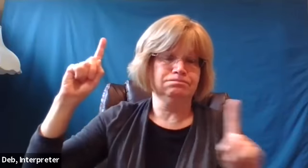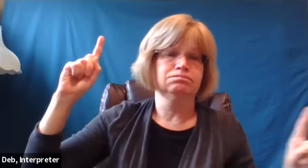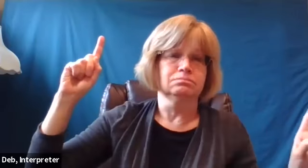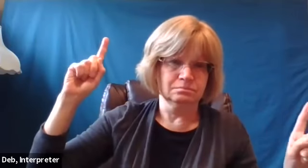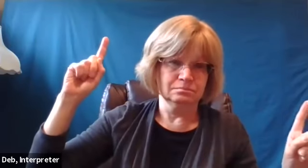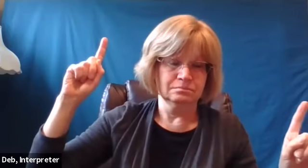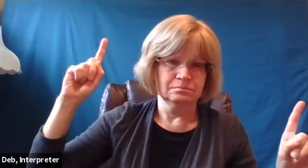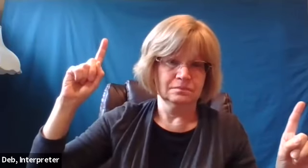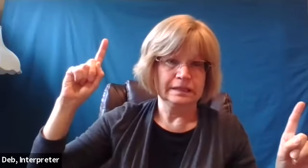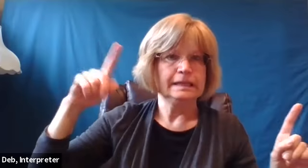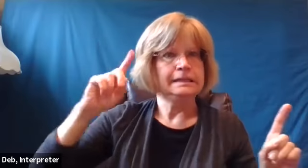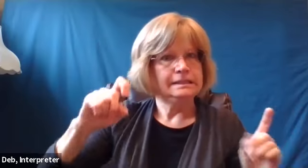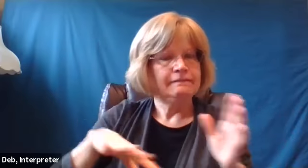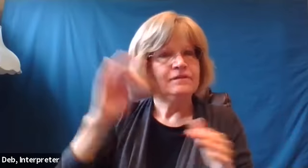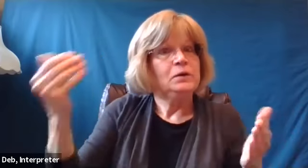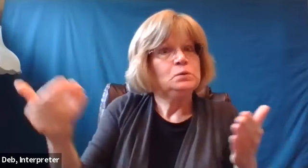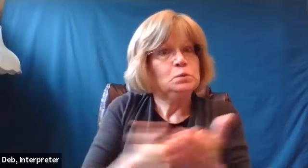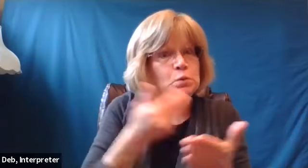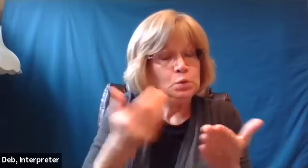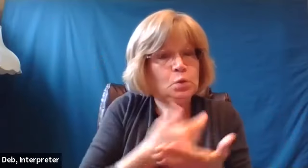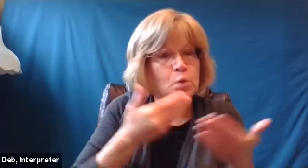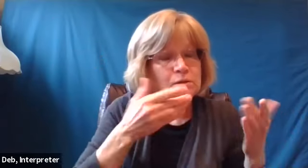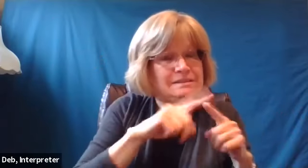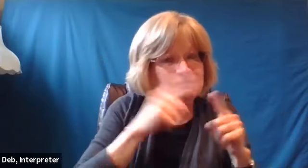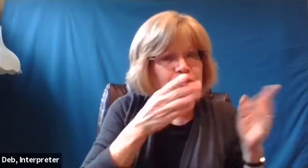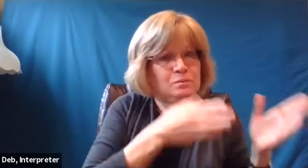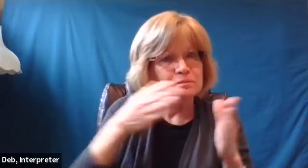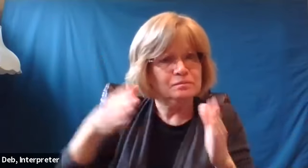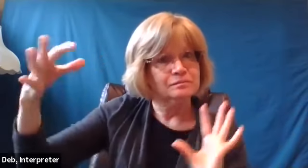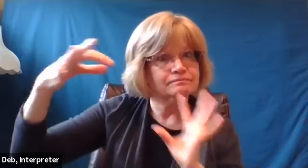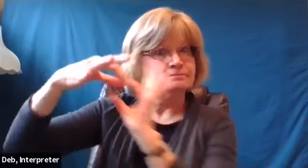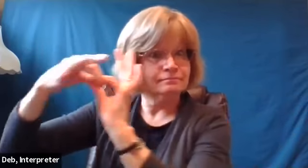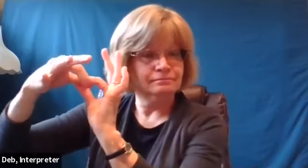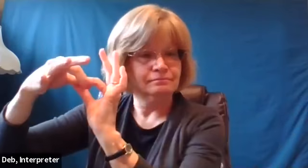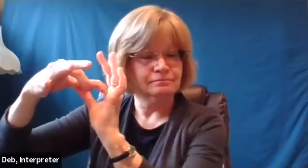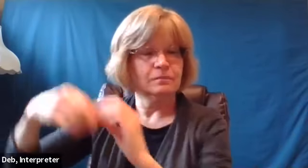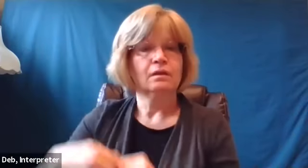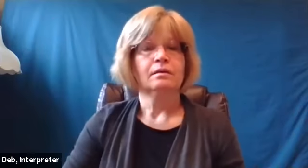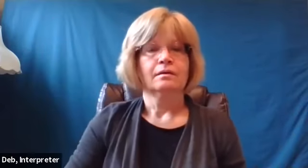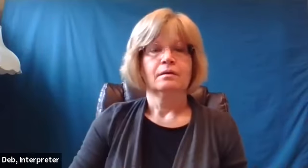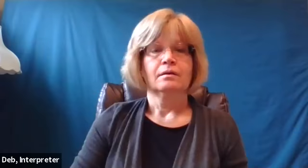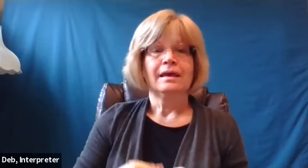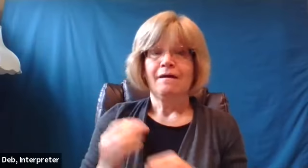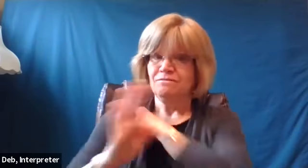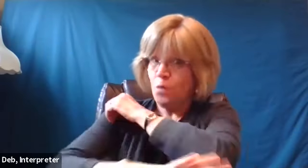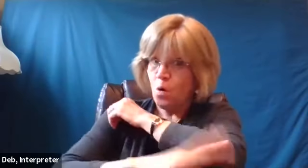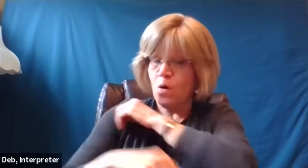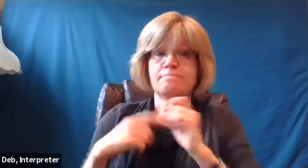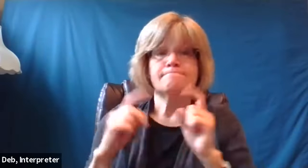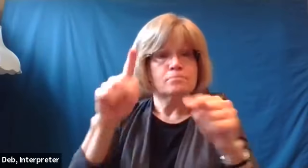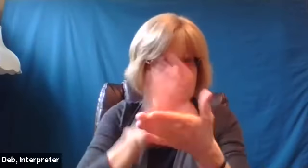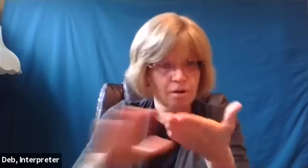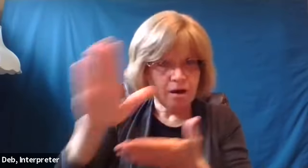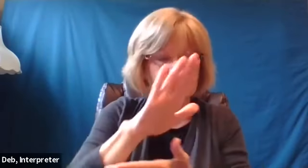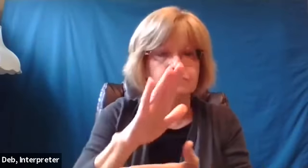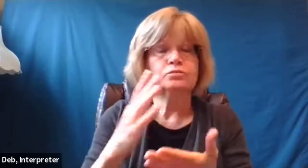a disruption in my routine. I do believe that as I go to college in the fall and cannot be physically in church each week,